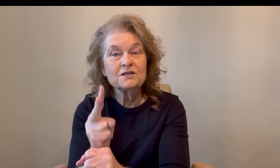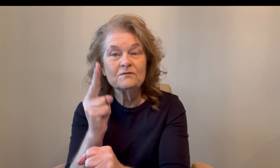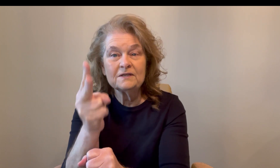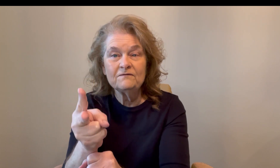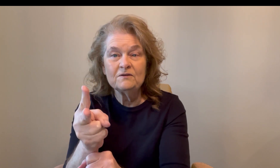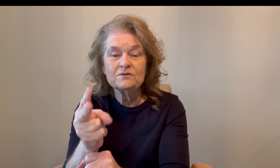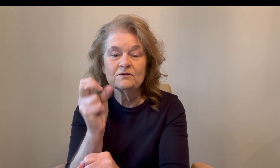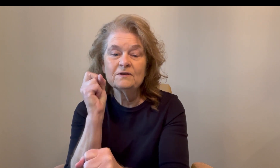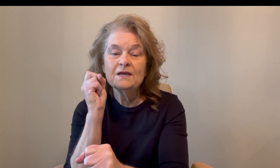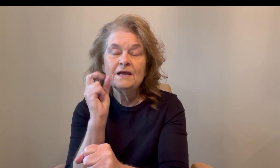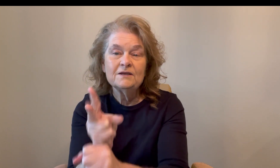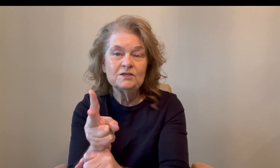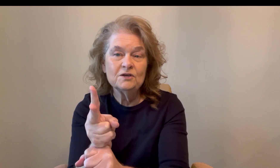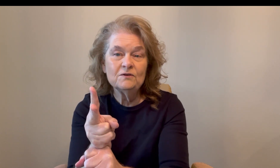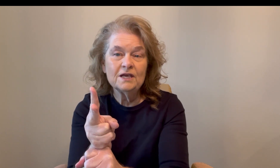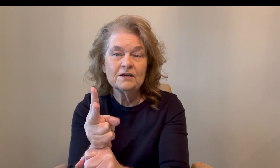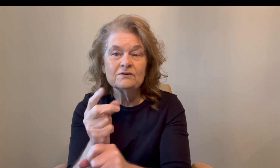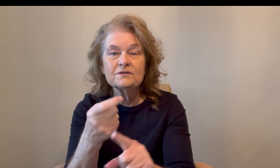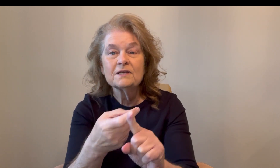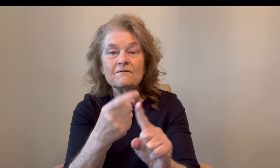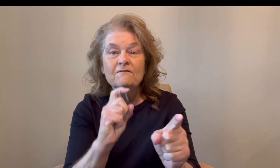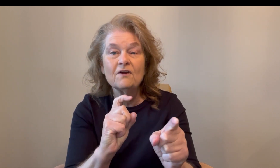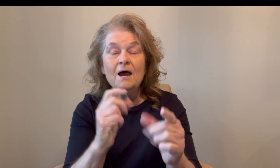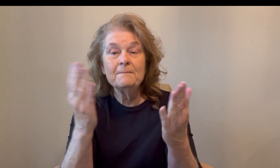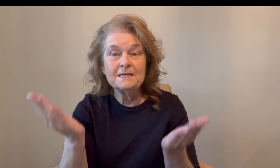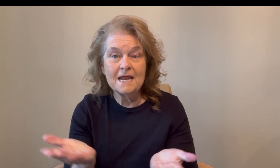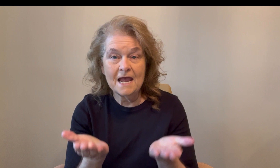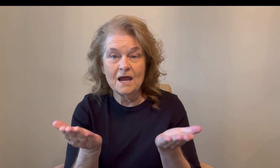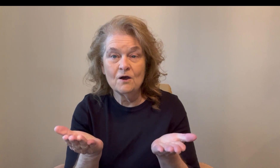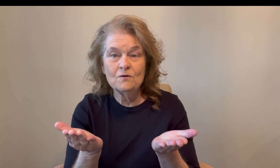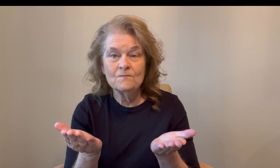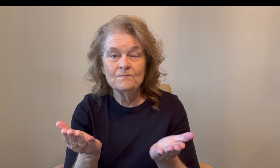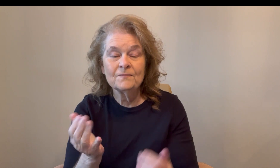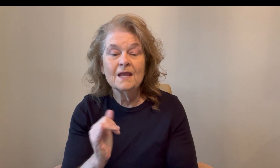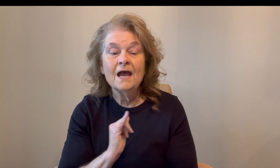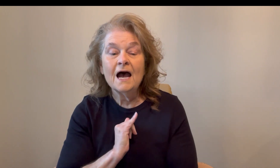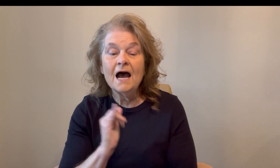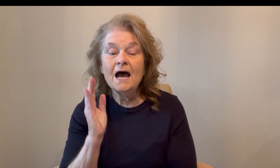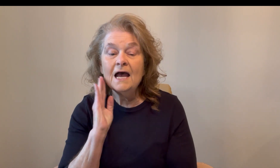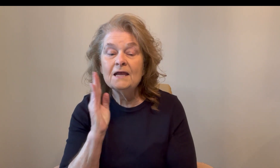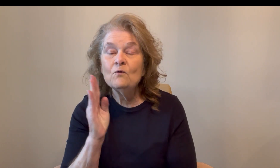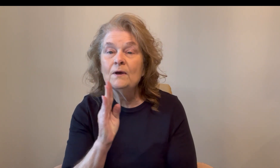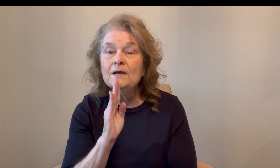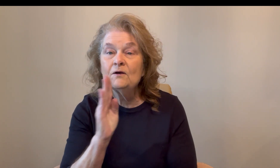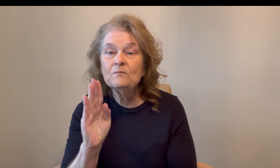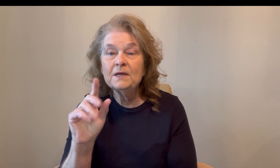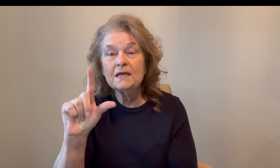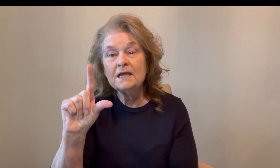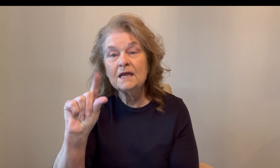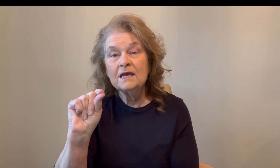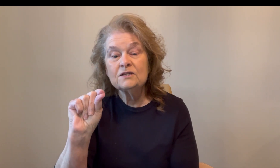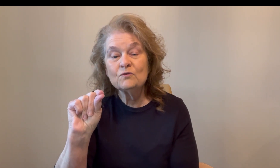in the future. 2 years from now, I will be